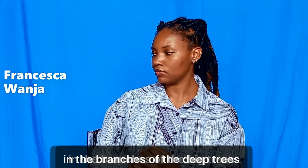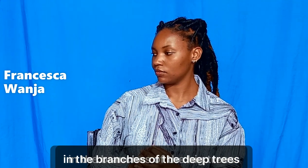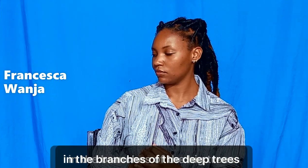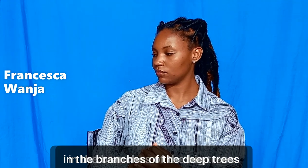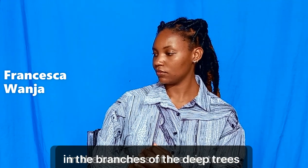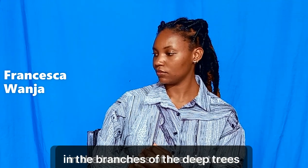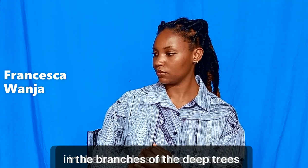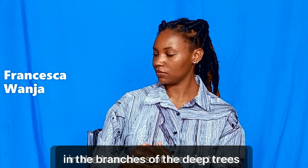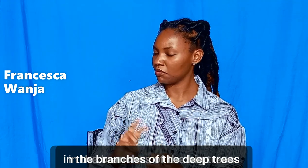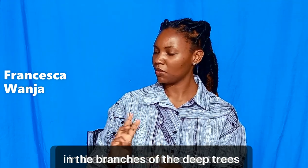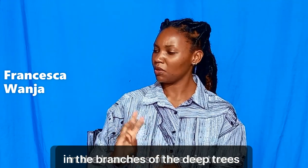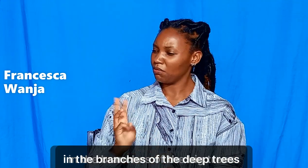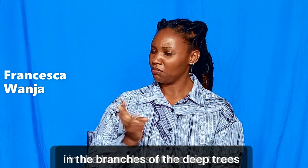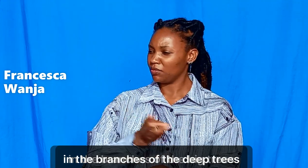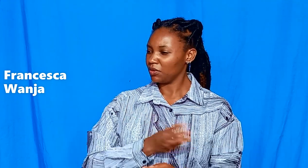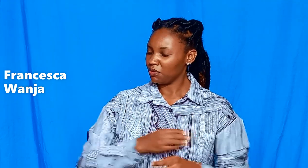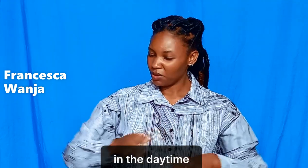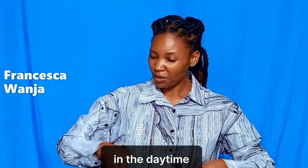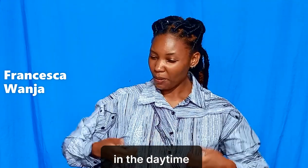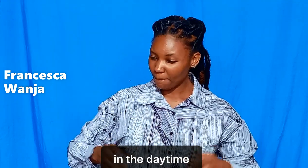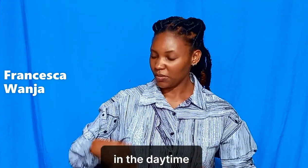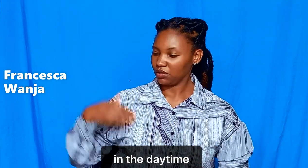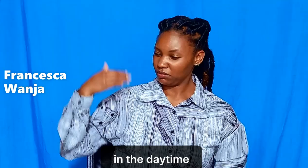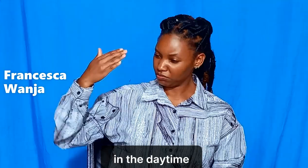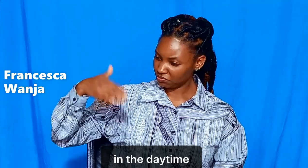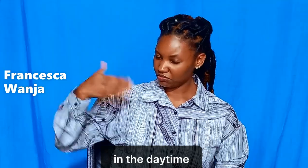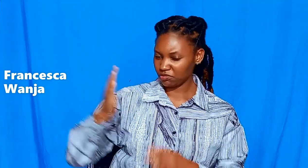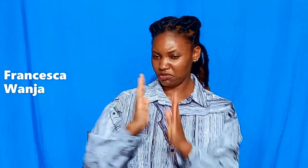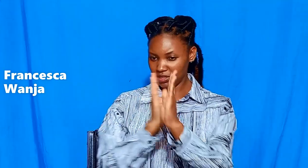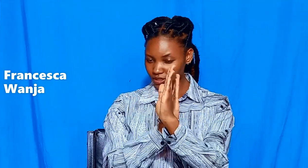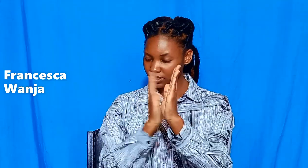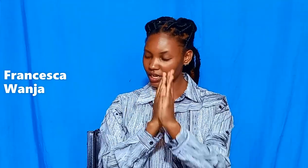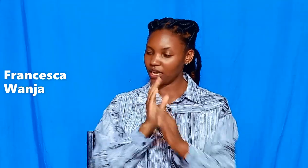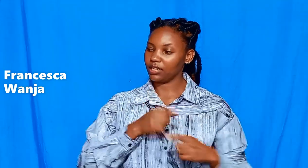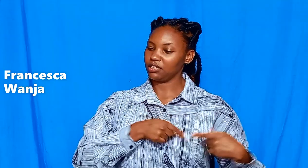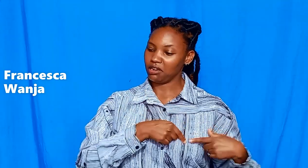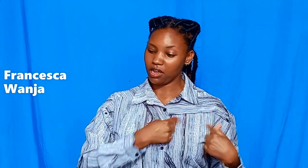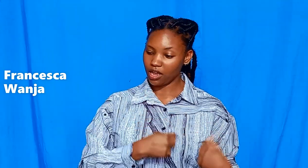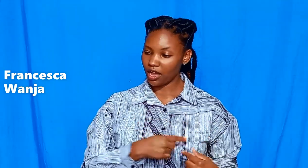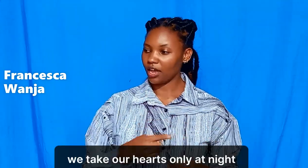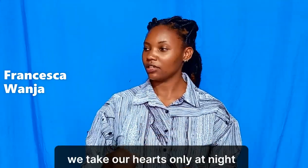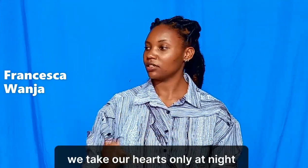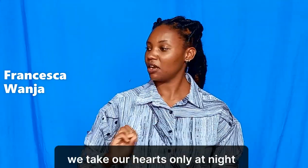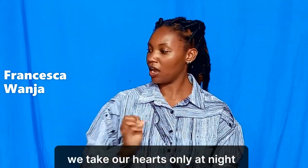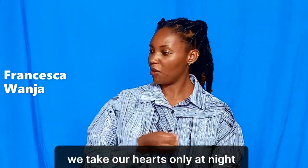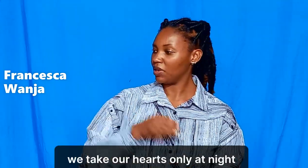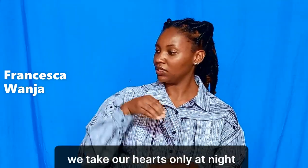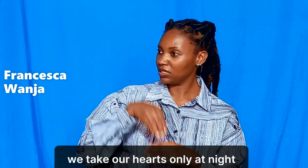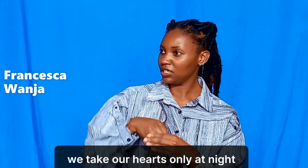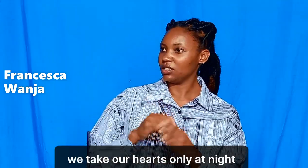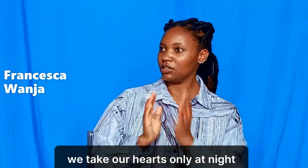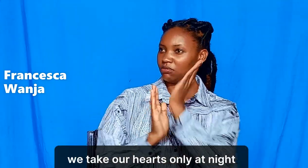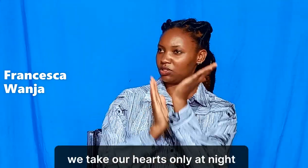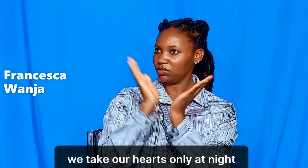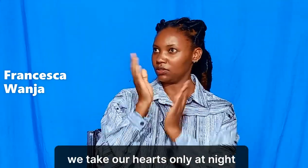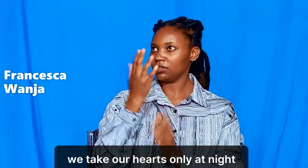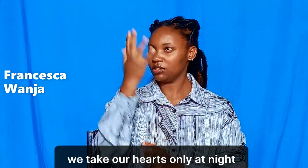of the big trees in the daytime. We take our hearts only at